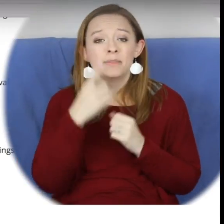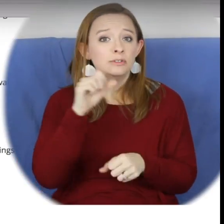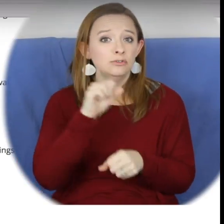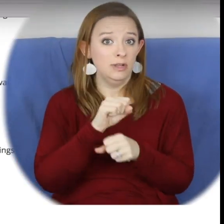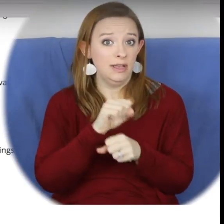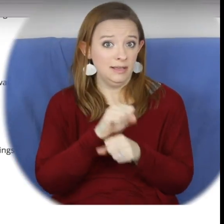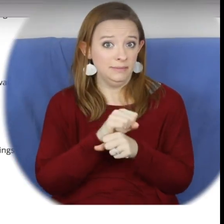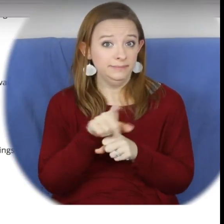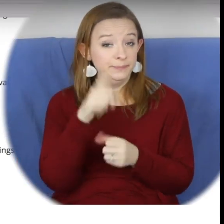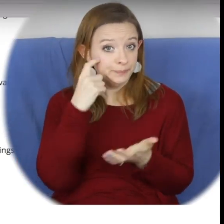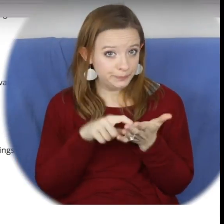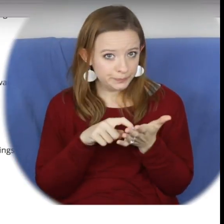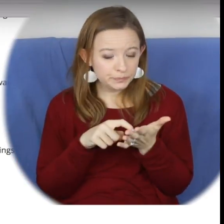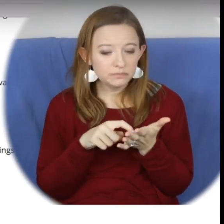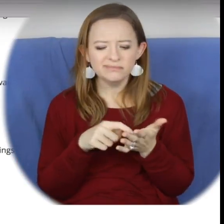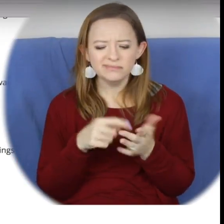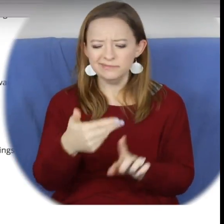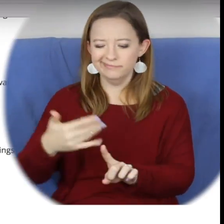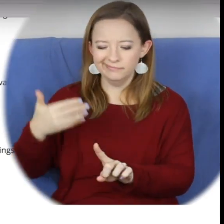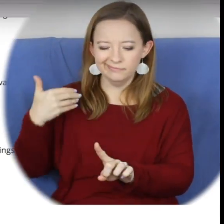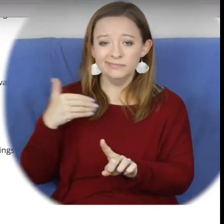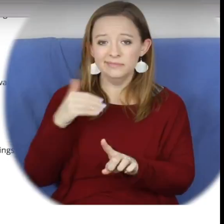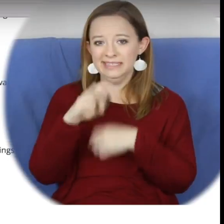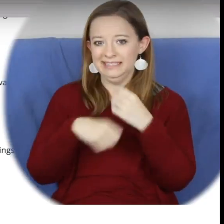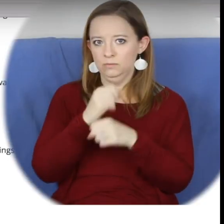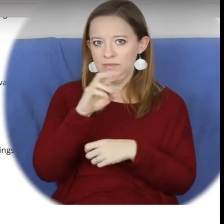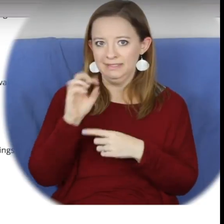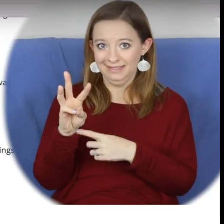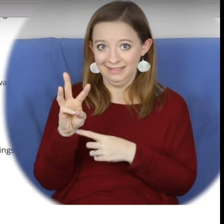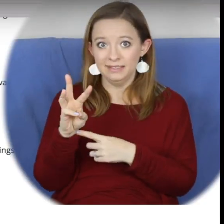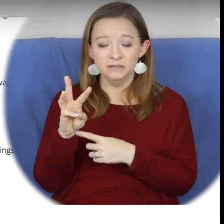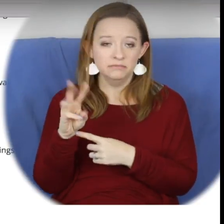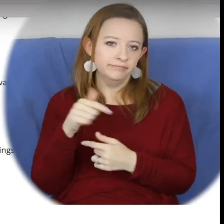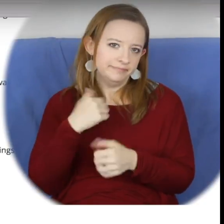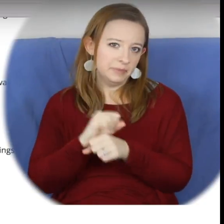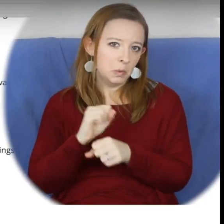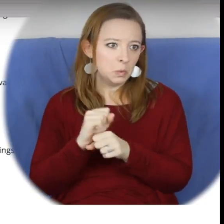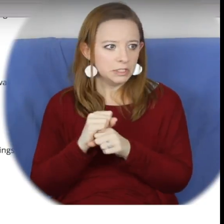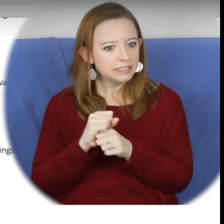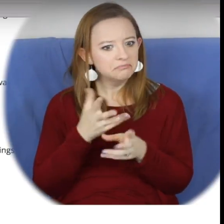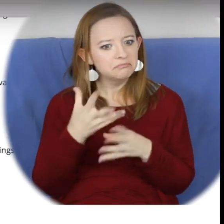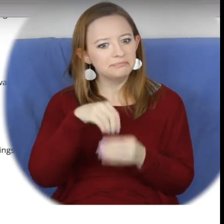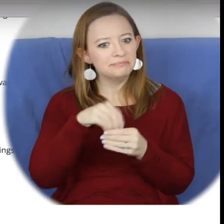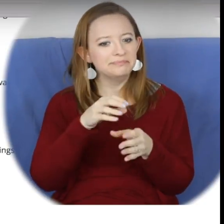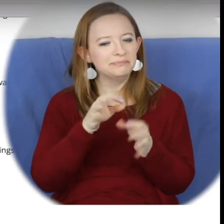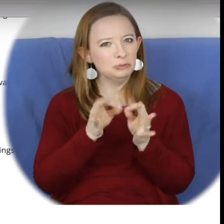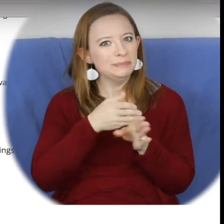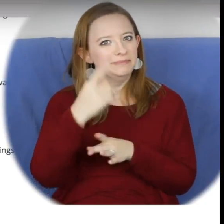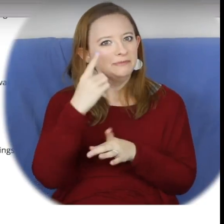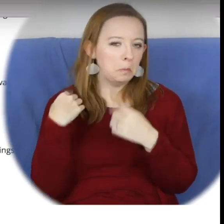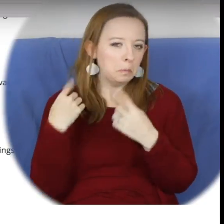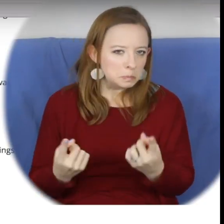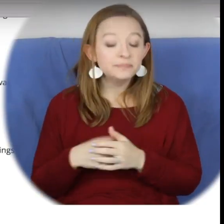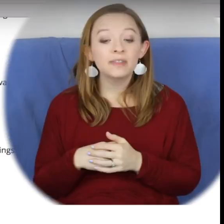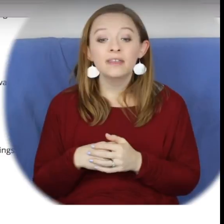done, and if you notice, I have a long years like of work